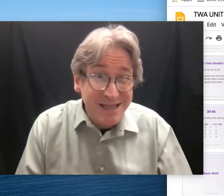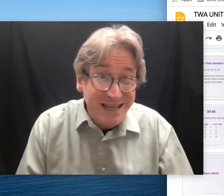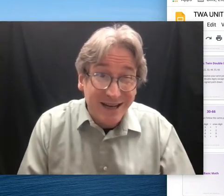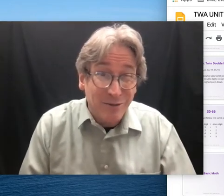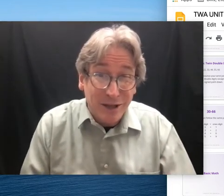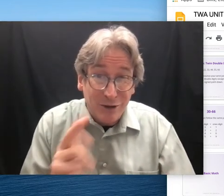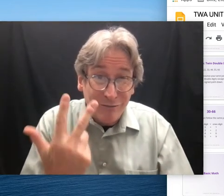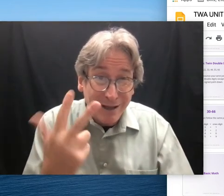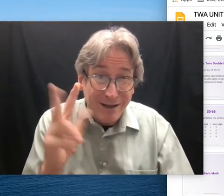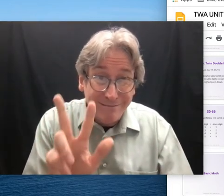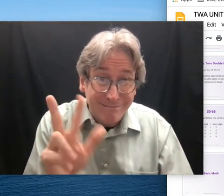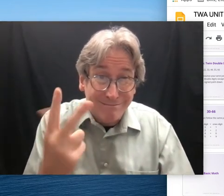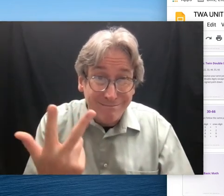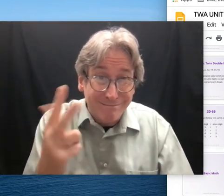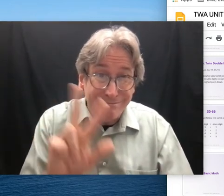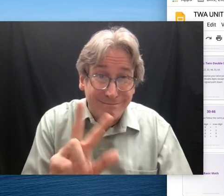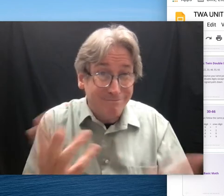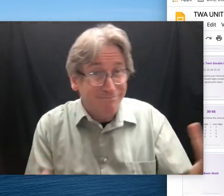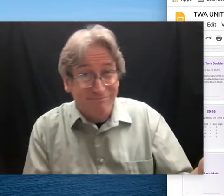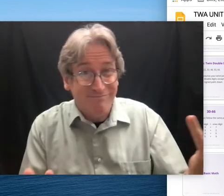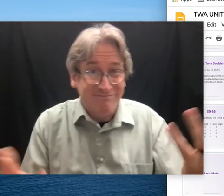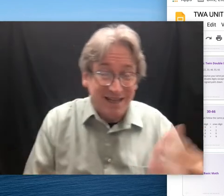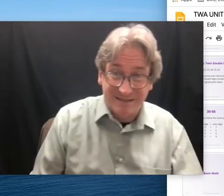You can see here that you really,